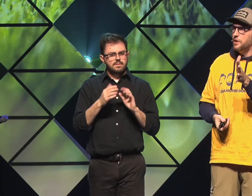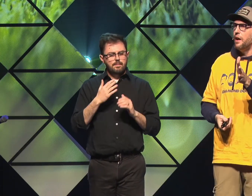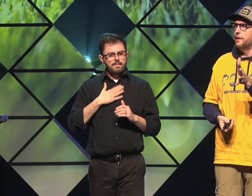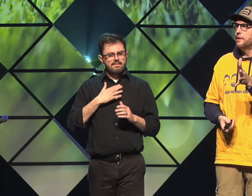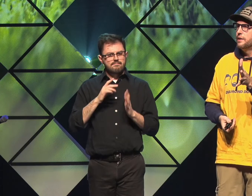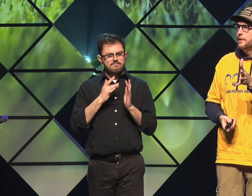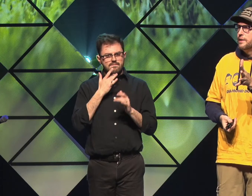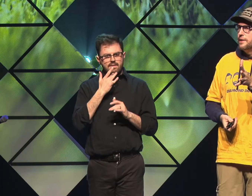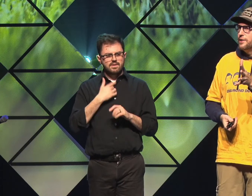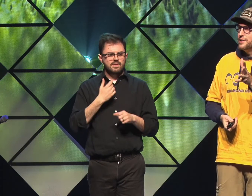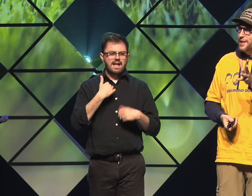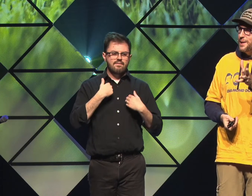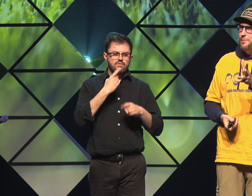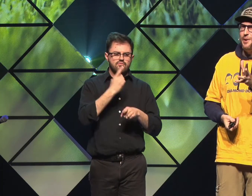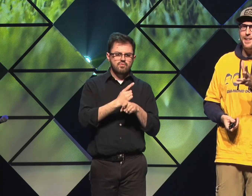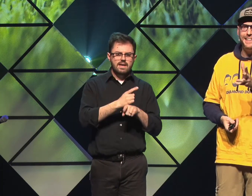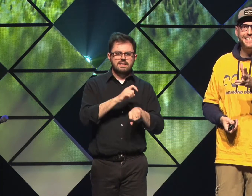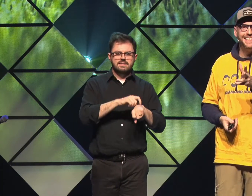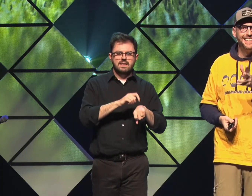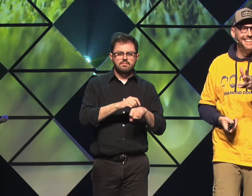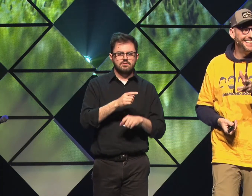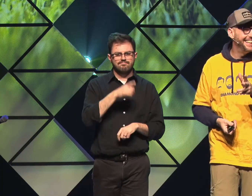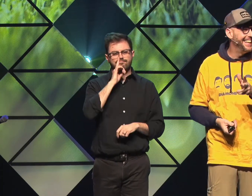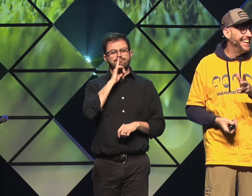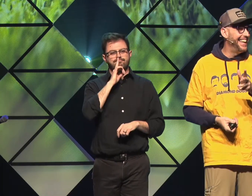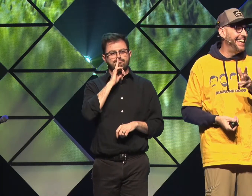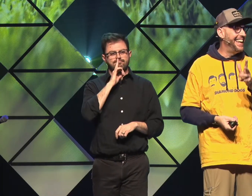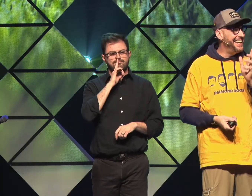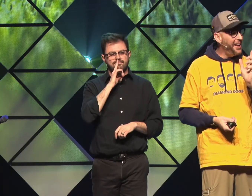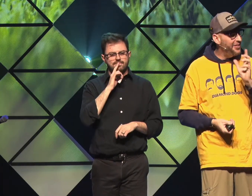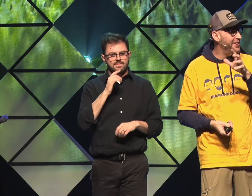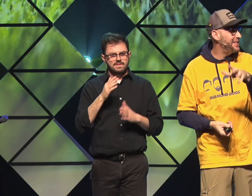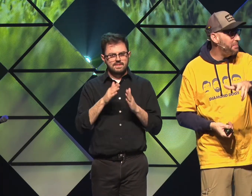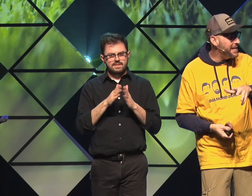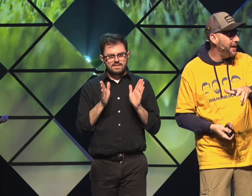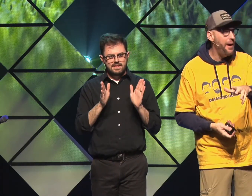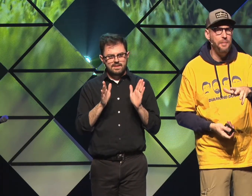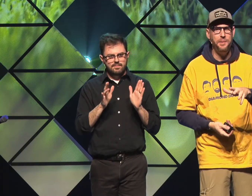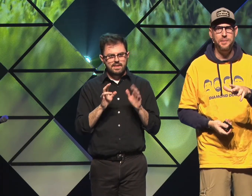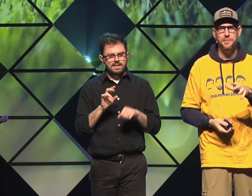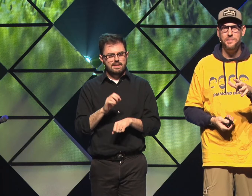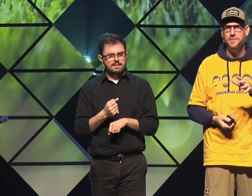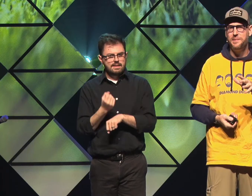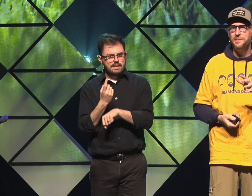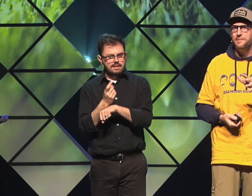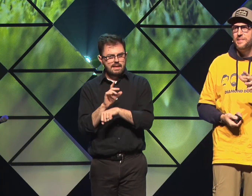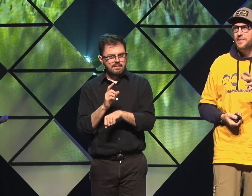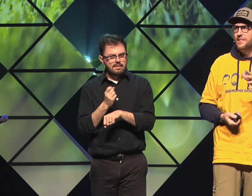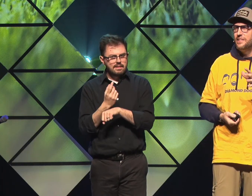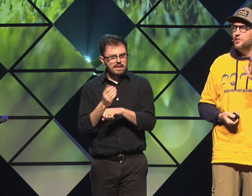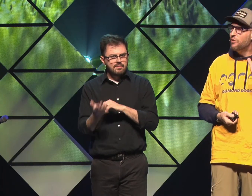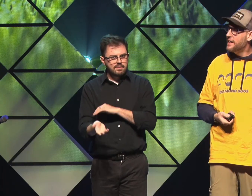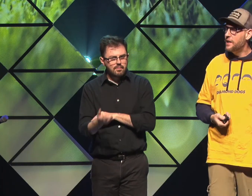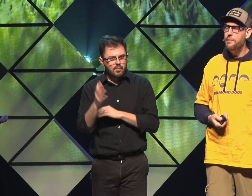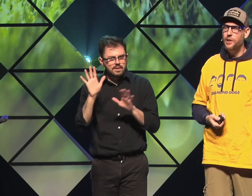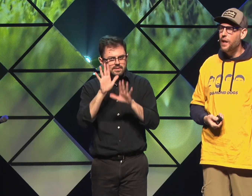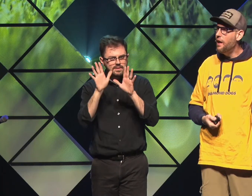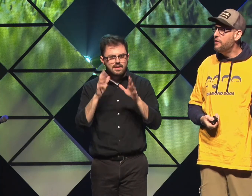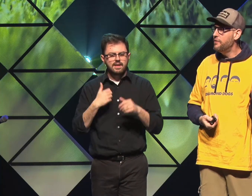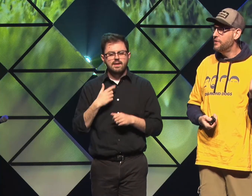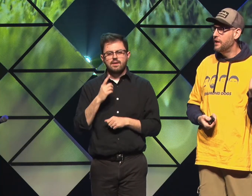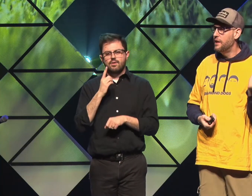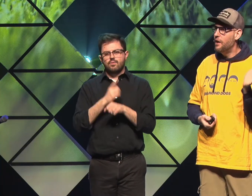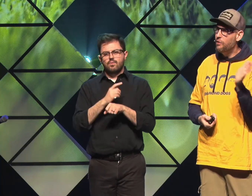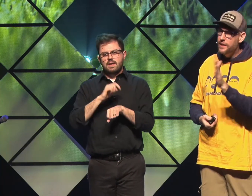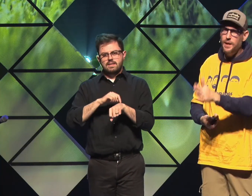11 o'clock on Sunday mornings, and another to speak up. There's a right time to